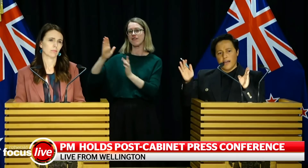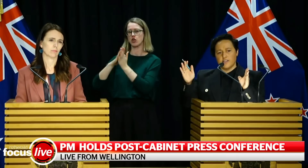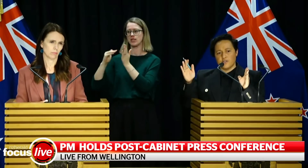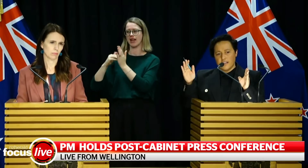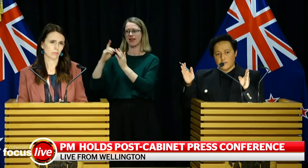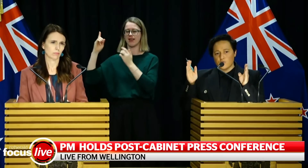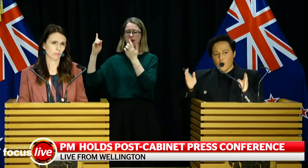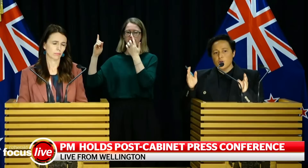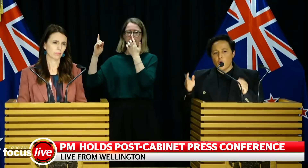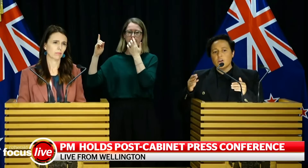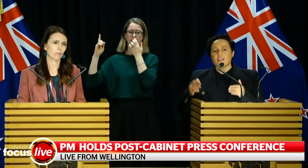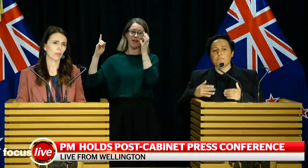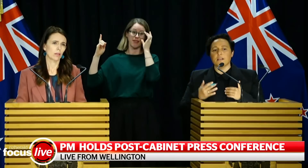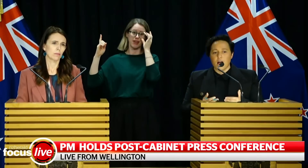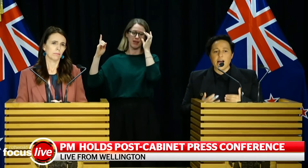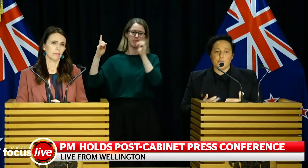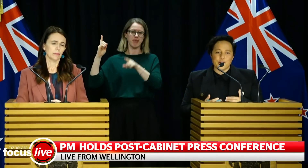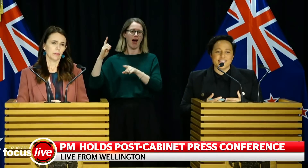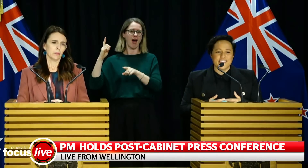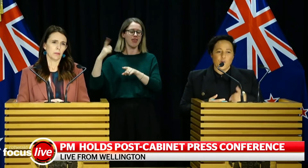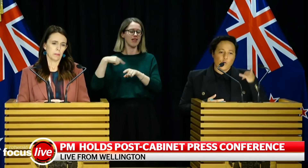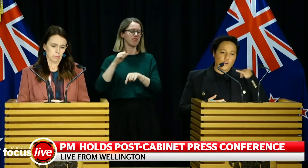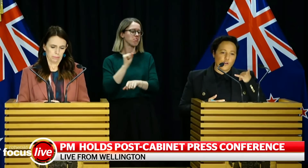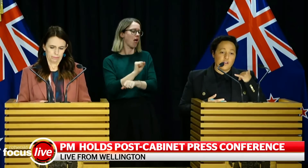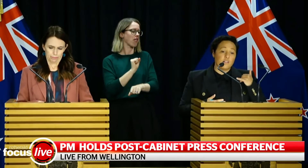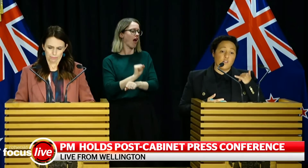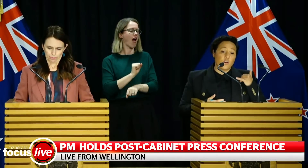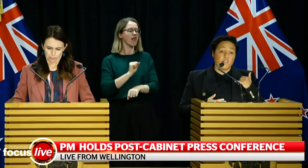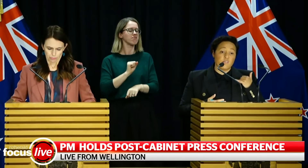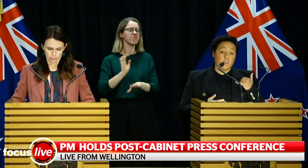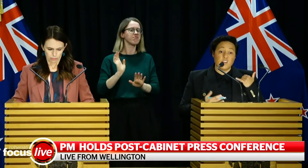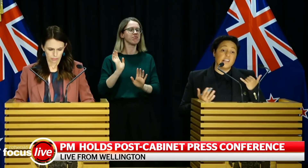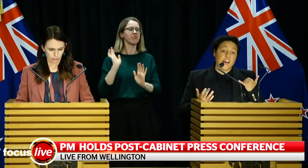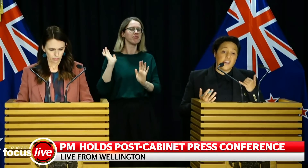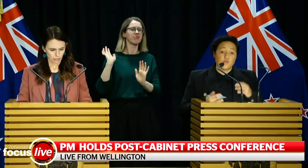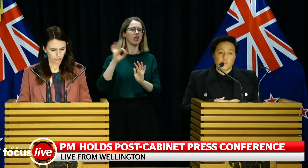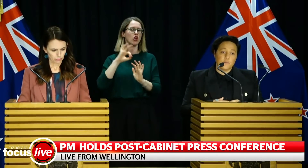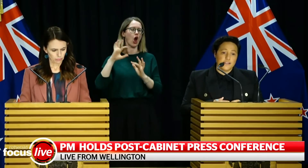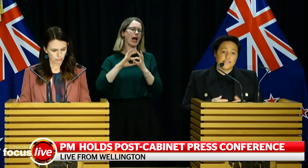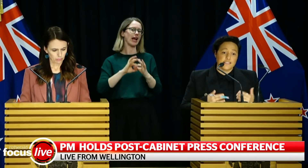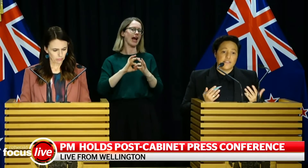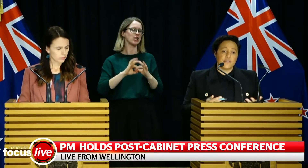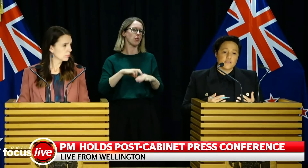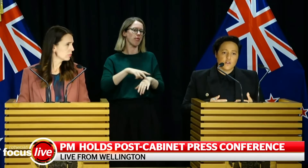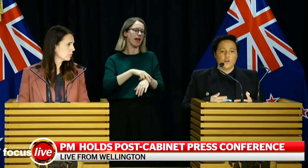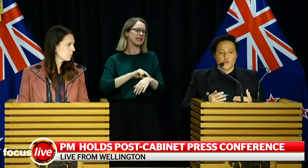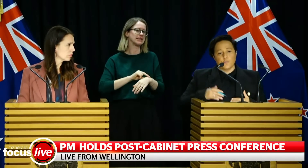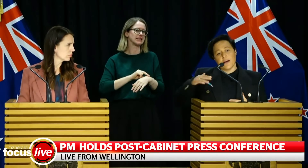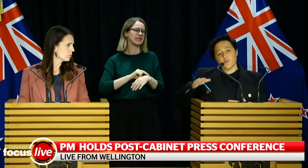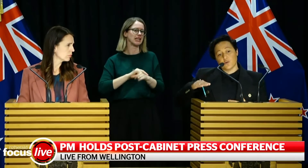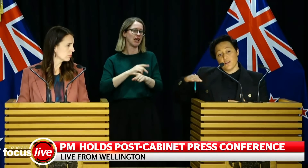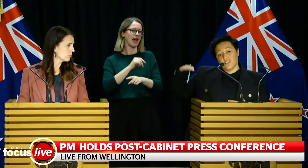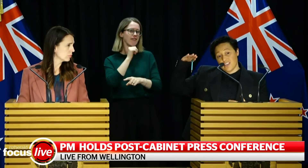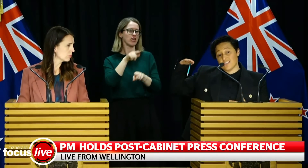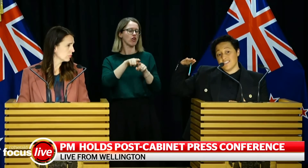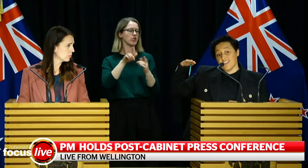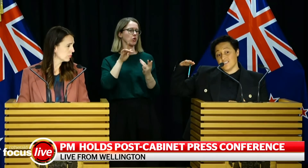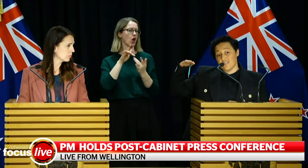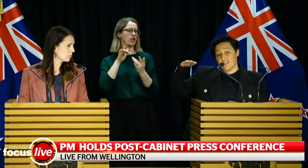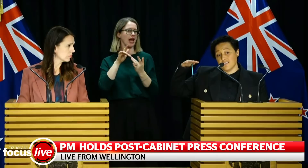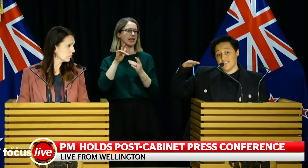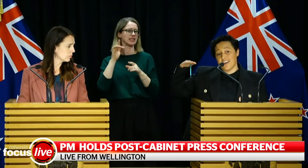Zealand and then no longer comply with or no longer engage with police's efforts to be able to reach